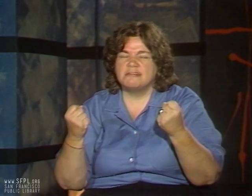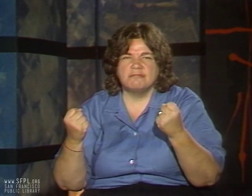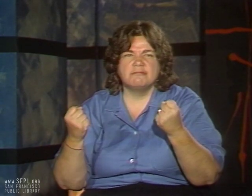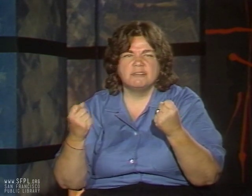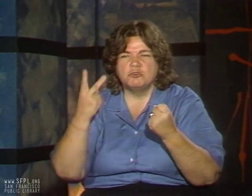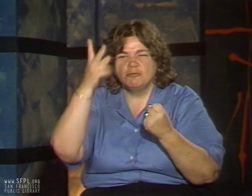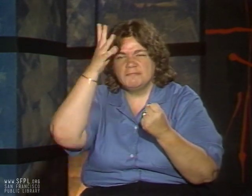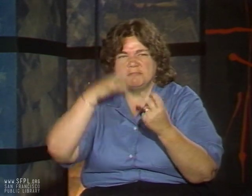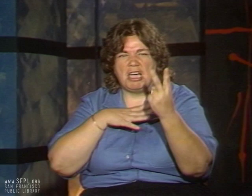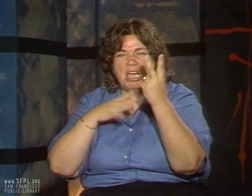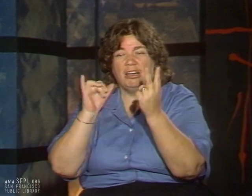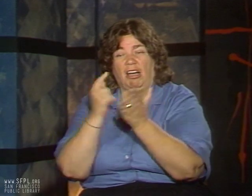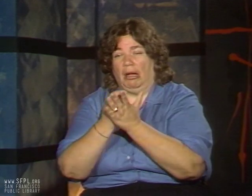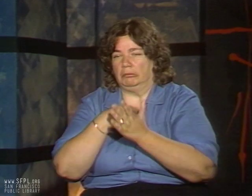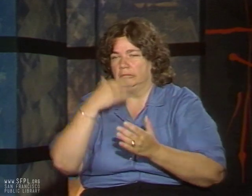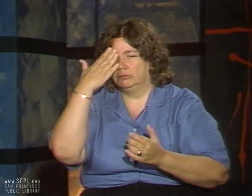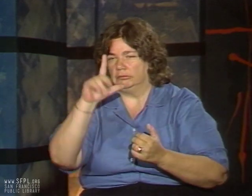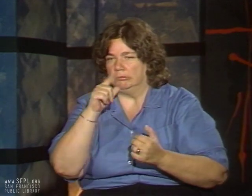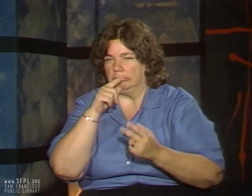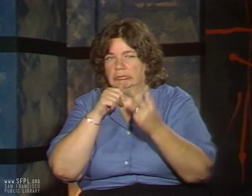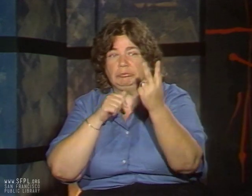hearing men came up and introduced themselves by saying they were from